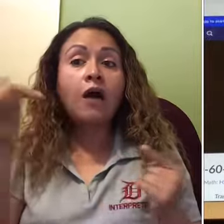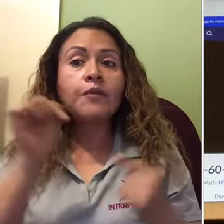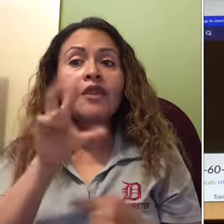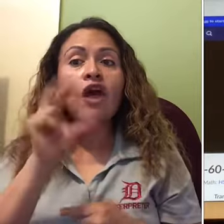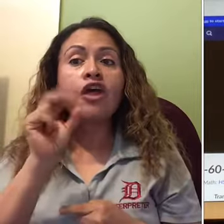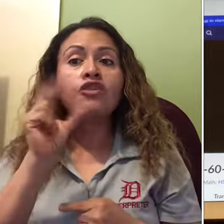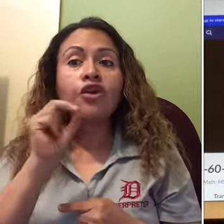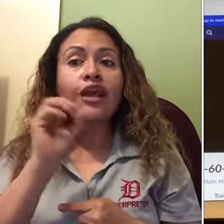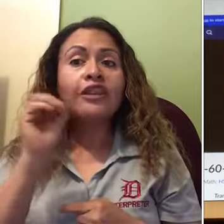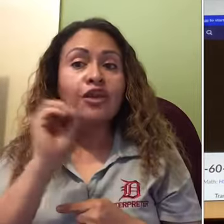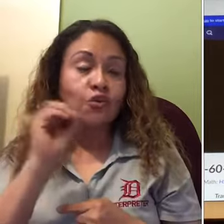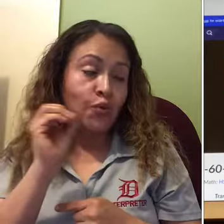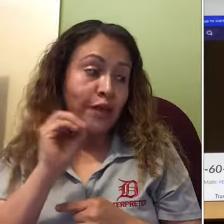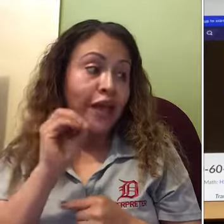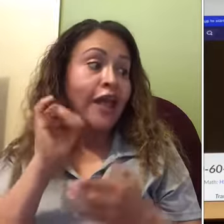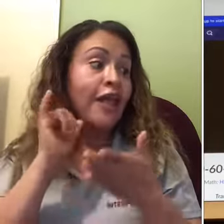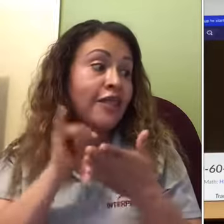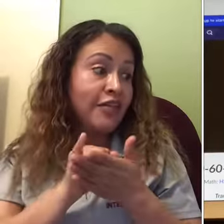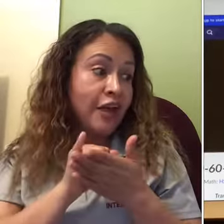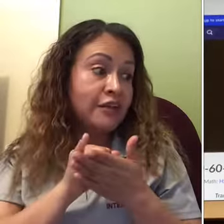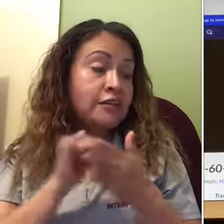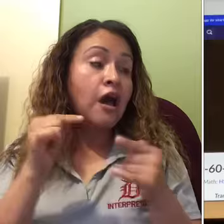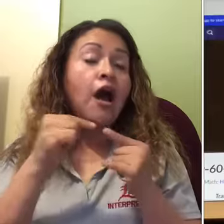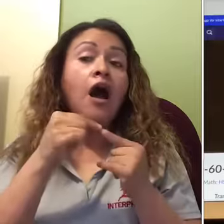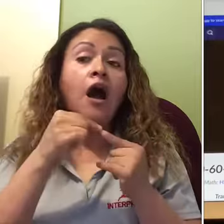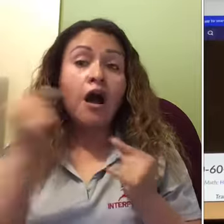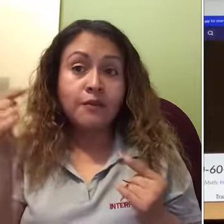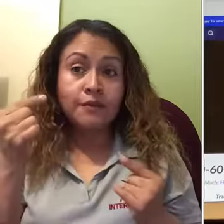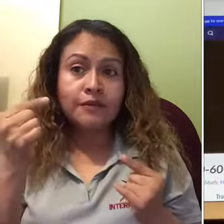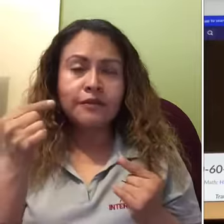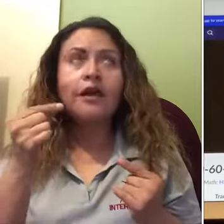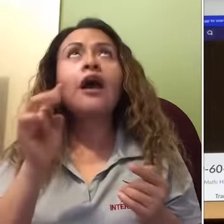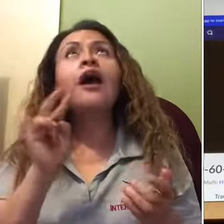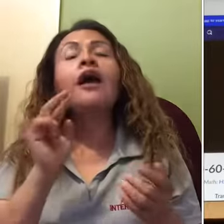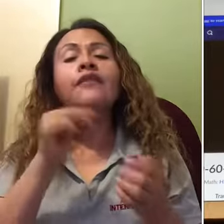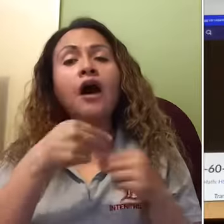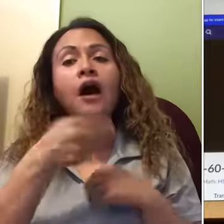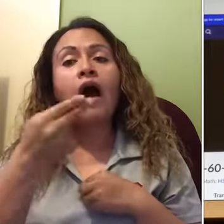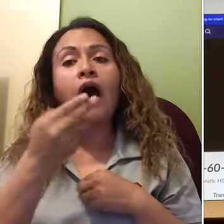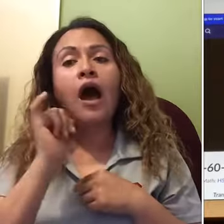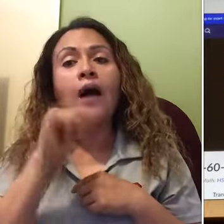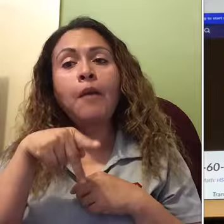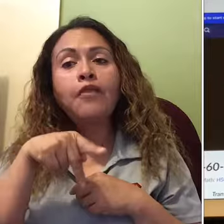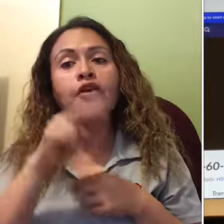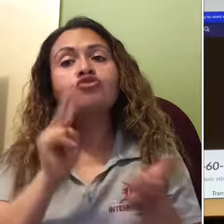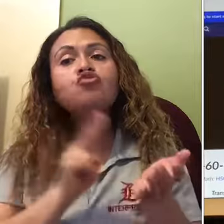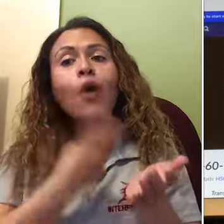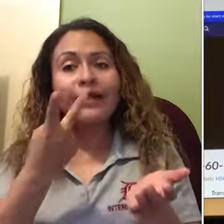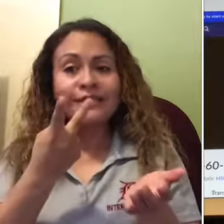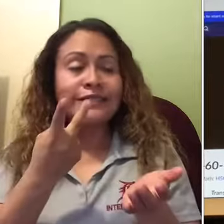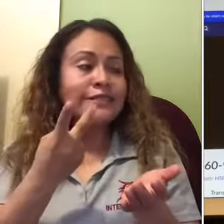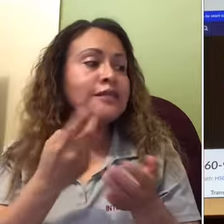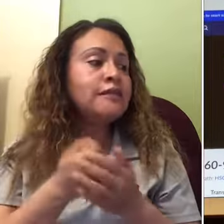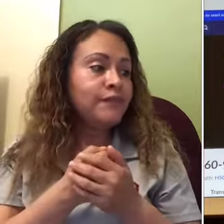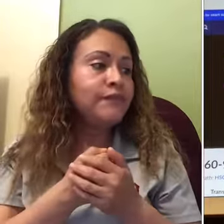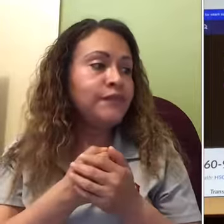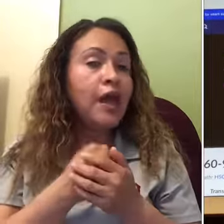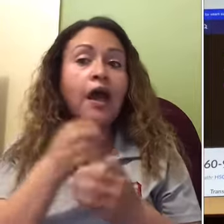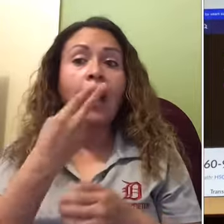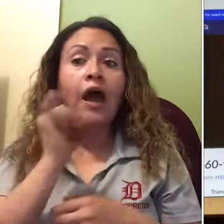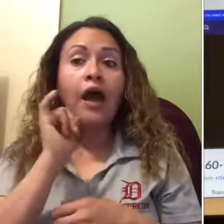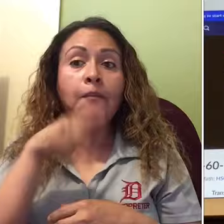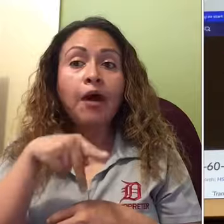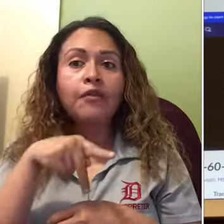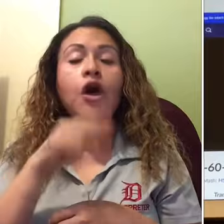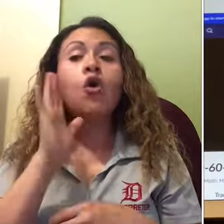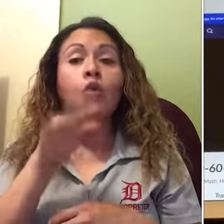30-degree angle. So this is the side opposite the 30-degree angle, the hypotenuse is always twice that. So this is the side opposite the 30-degree angle, the hypotenuse is going to